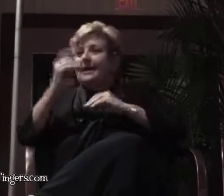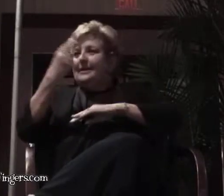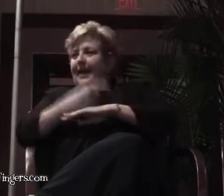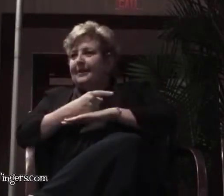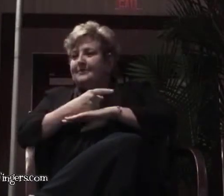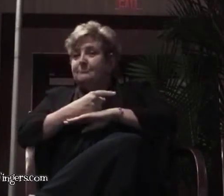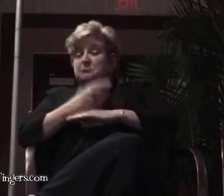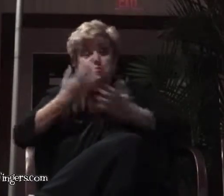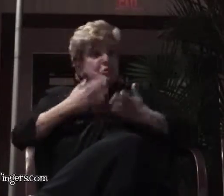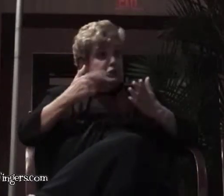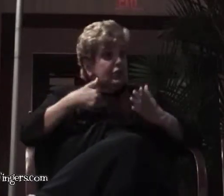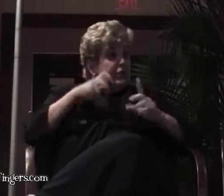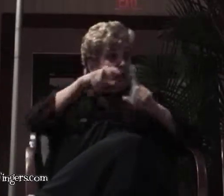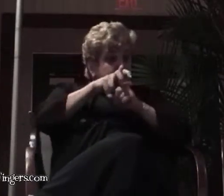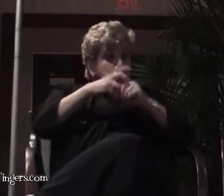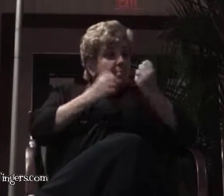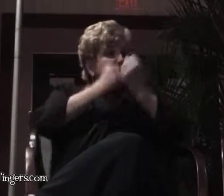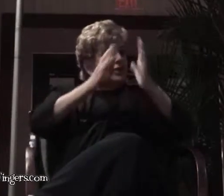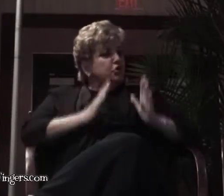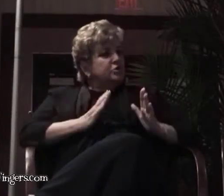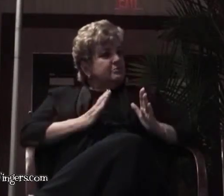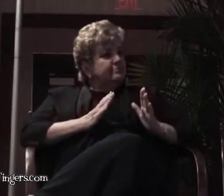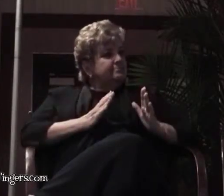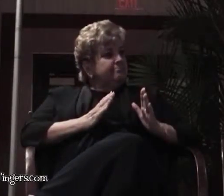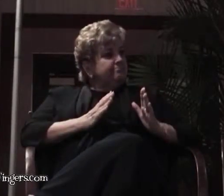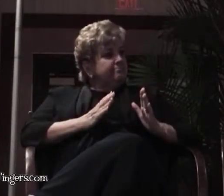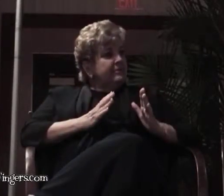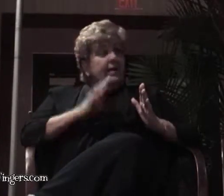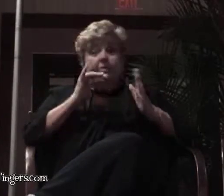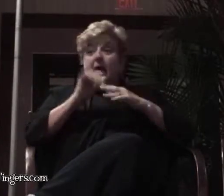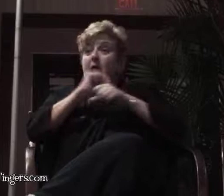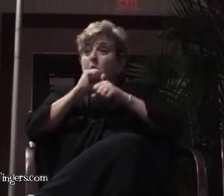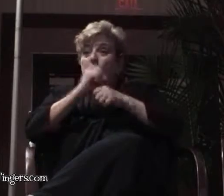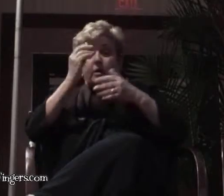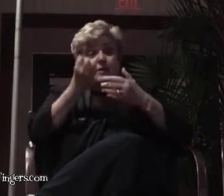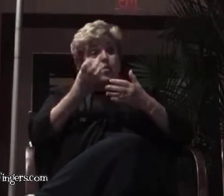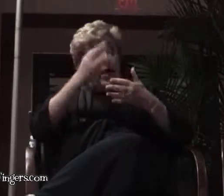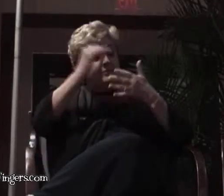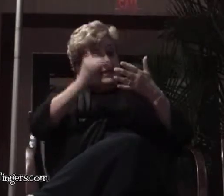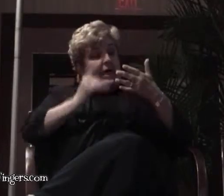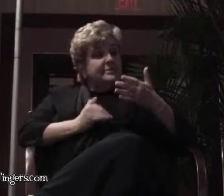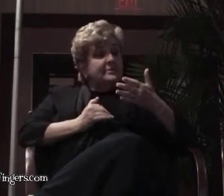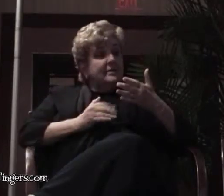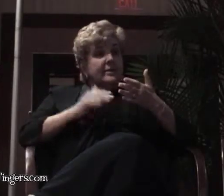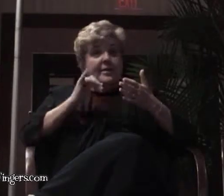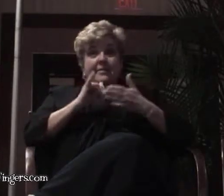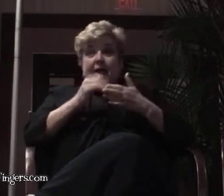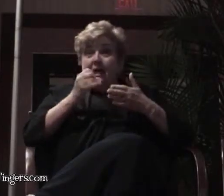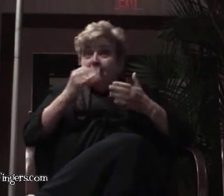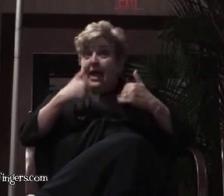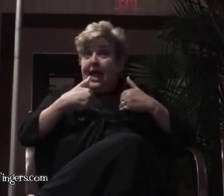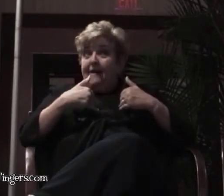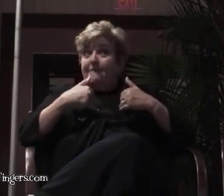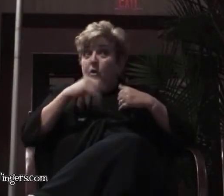sponsor. Somebody that might guide me through the 12 steps and that might answer questions when I have questions I don't have